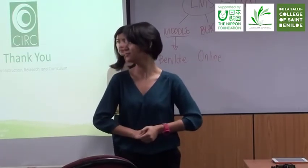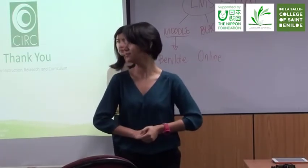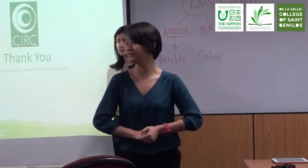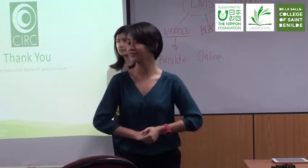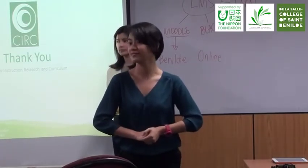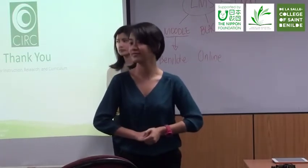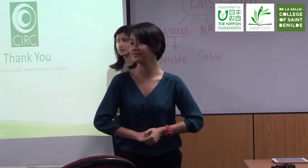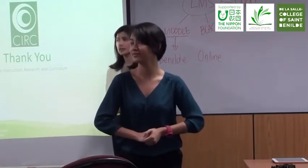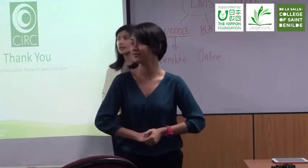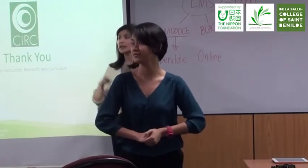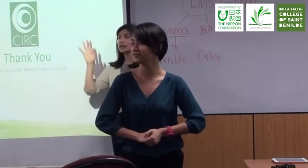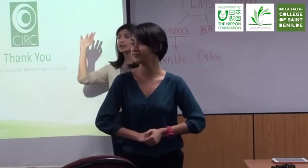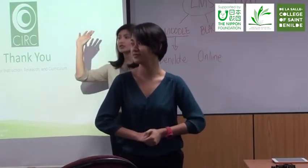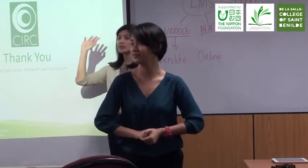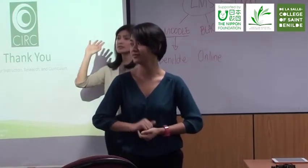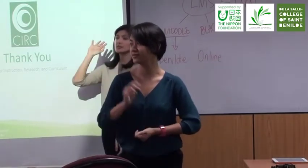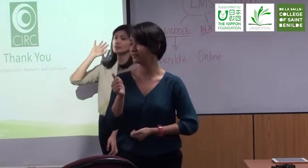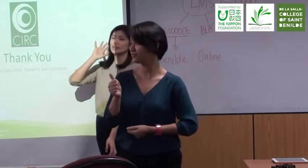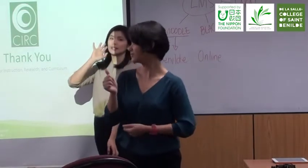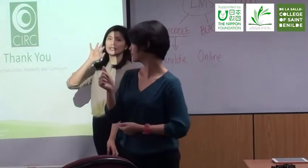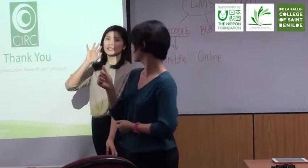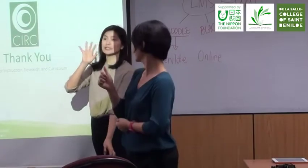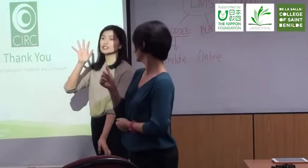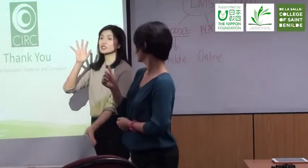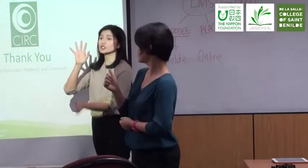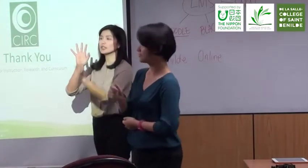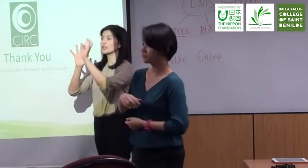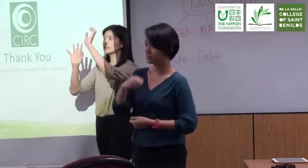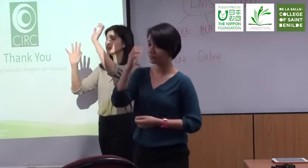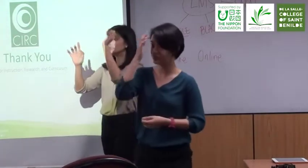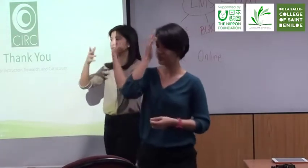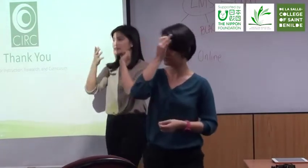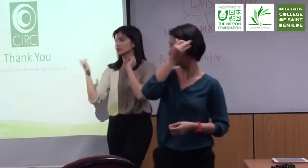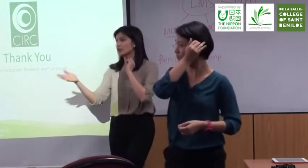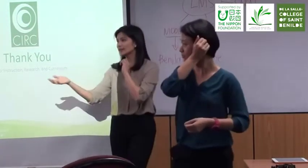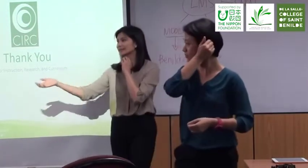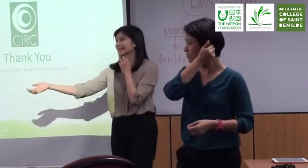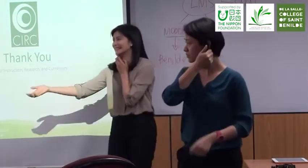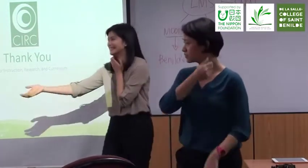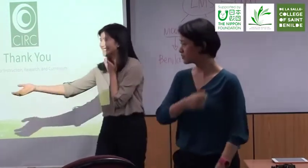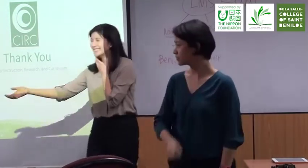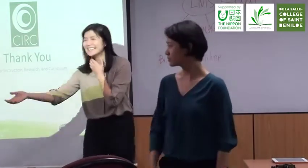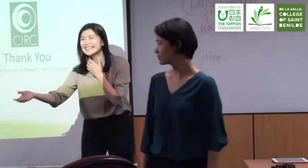and they did take the lessons in it. just an additional